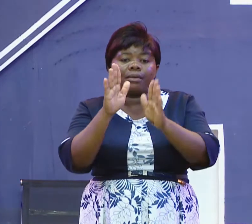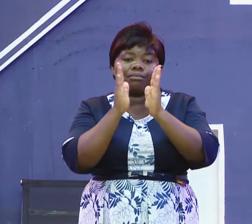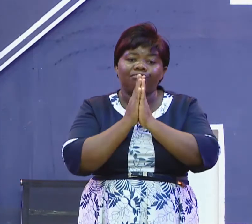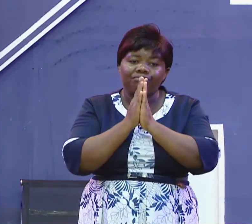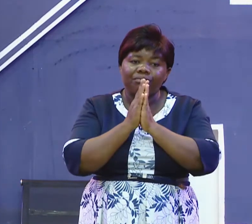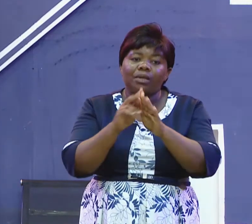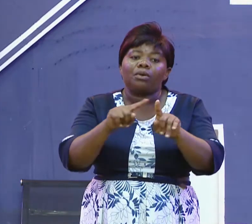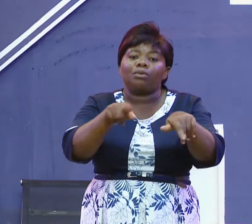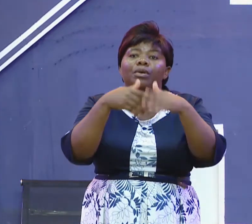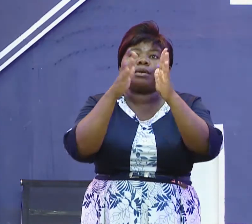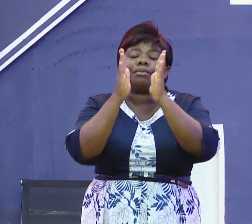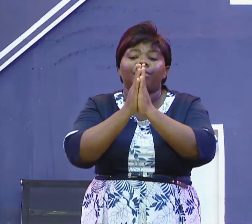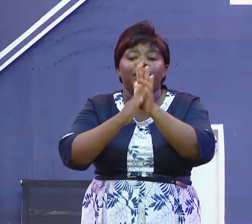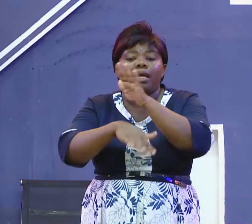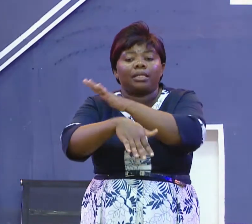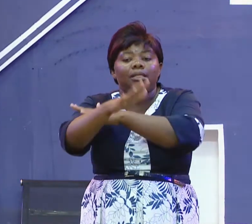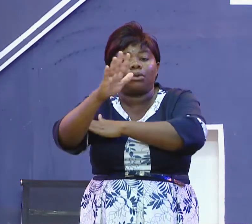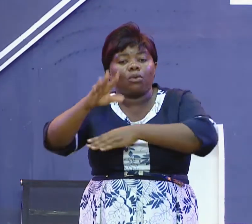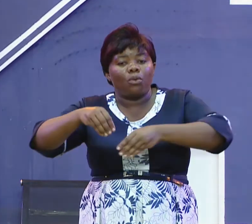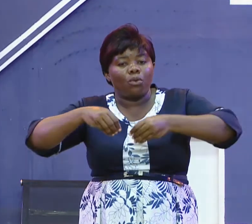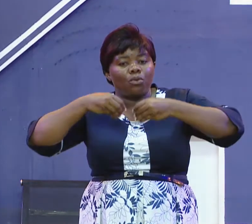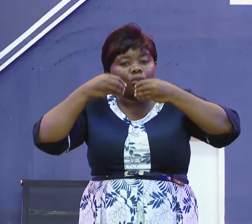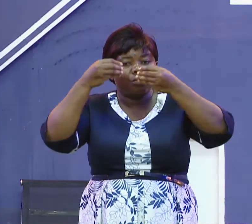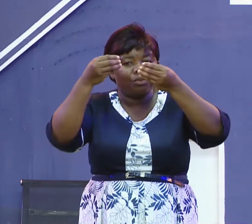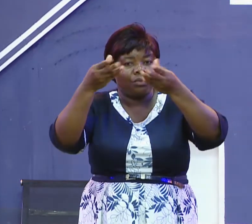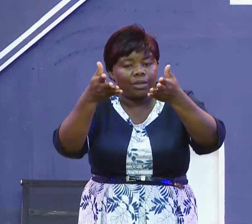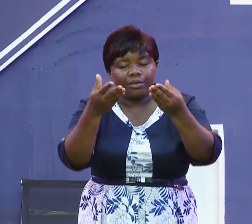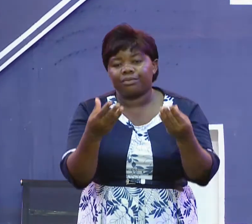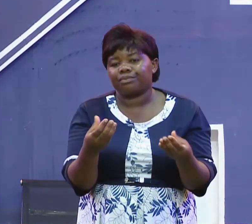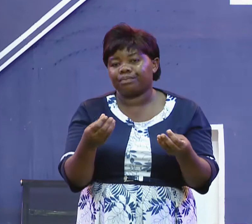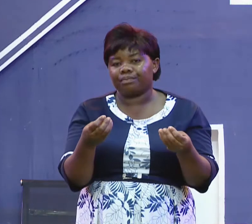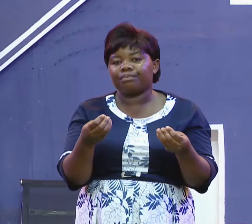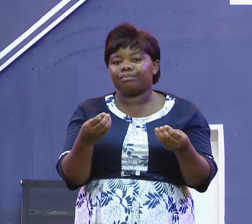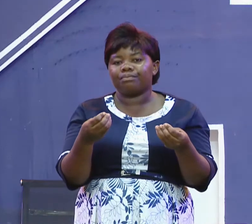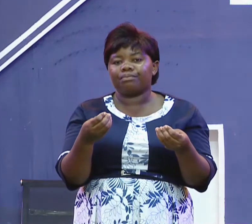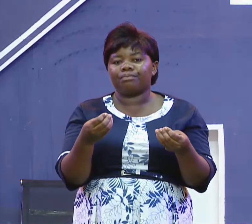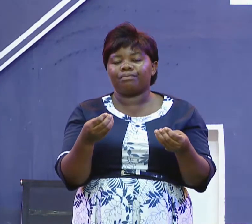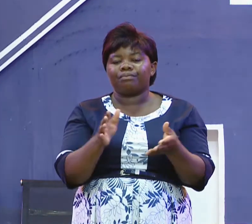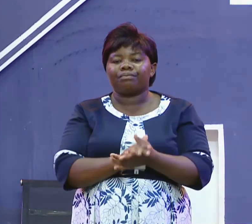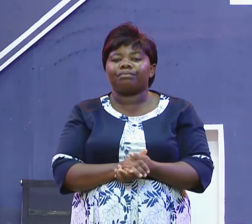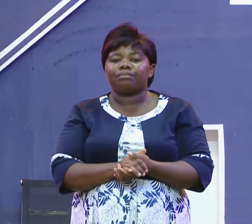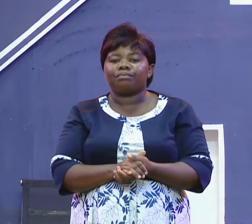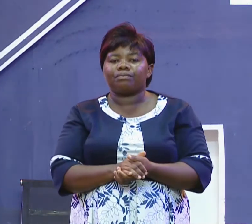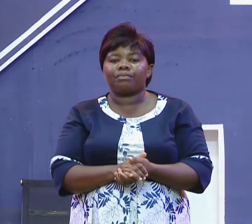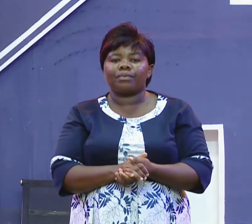prayer, we are indirectly praying for you that may God give you